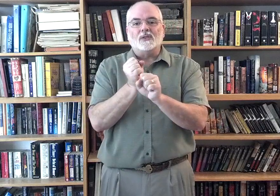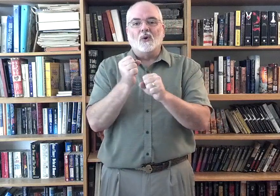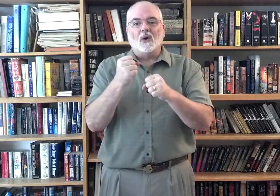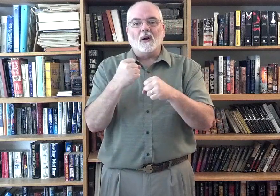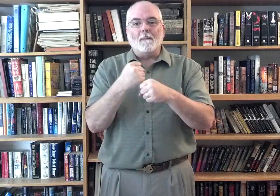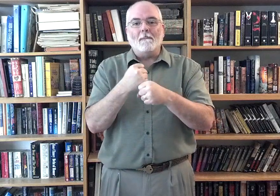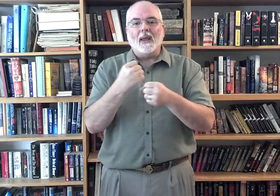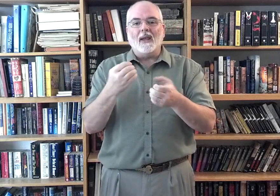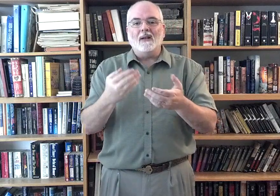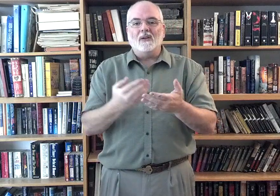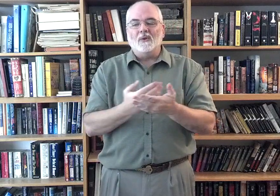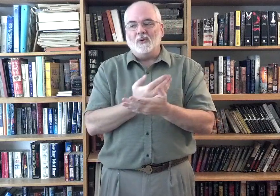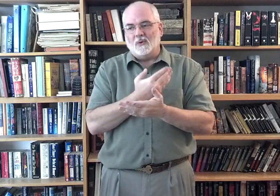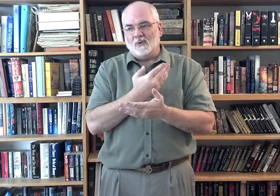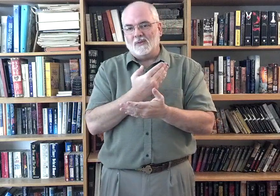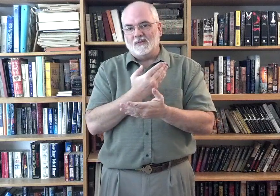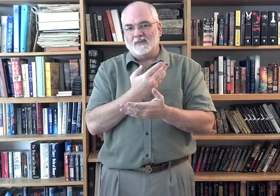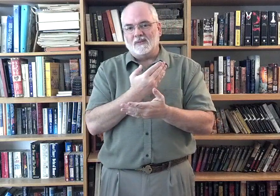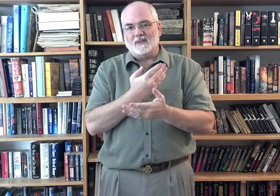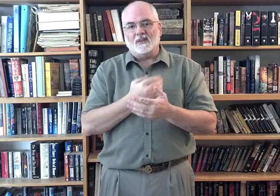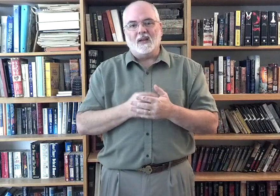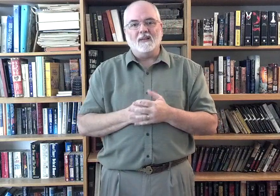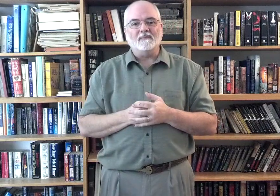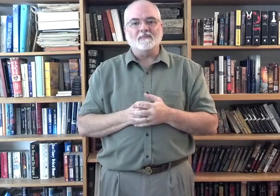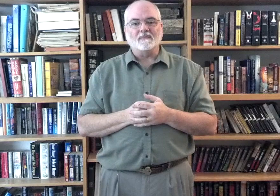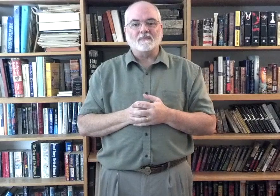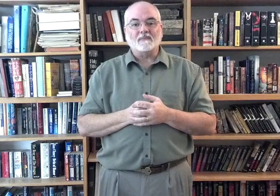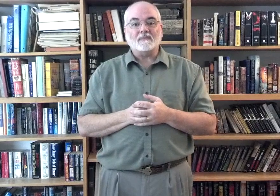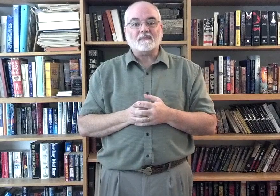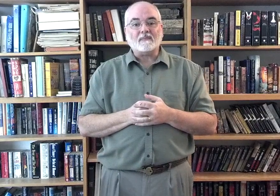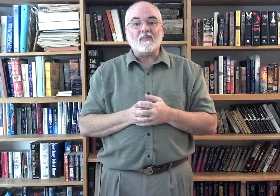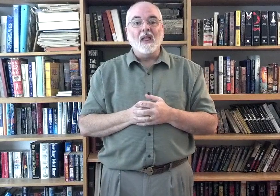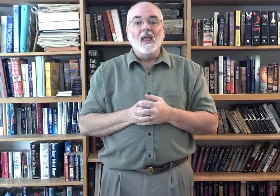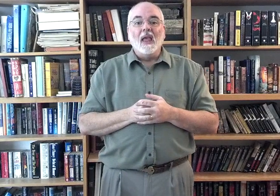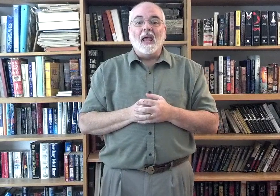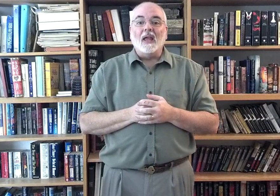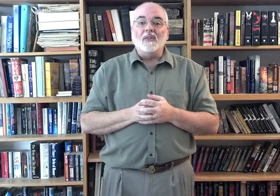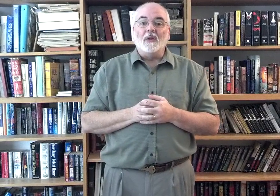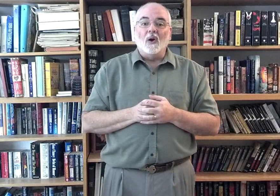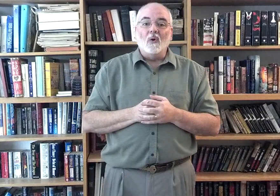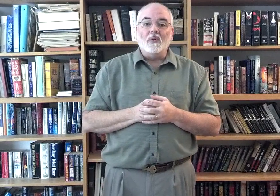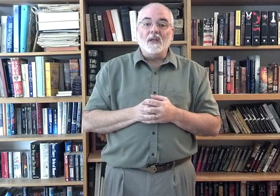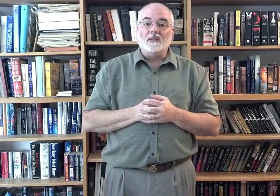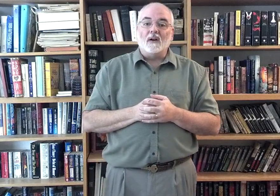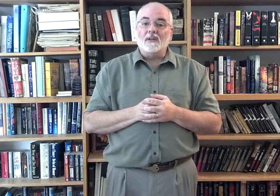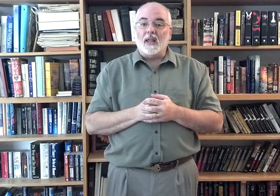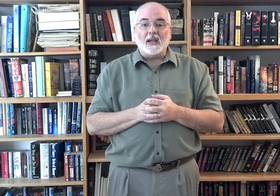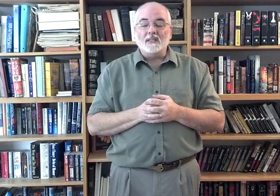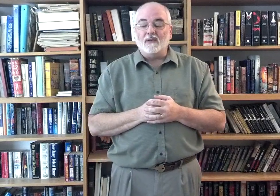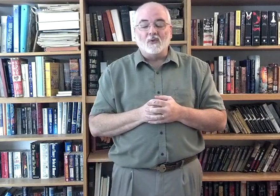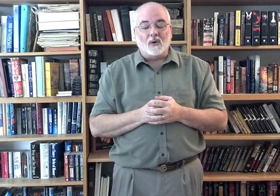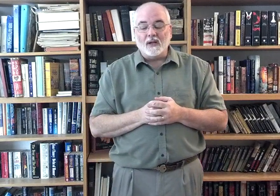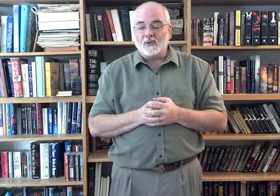Restored, made new. Okay? And though these are days of great